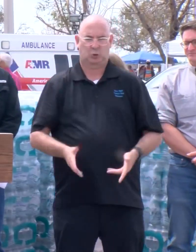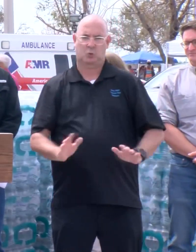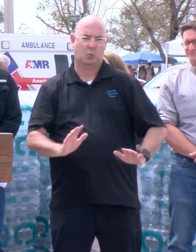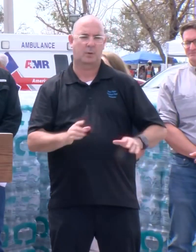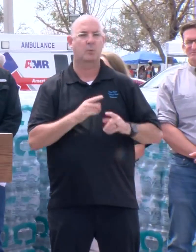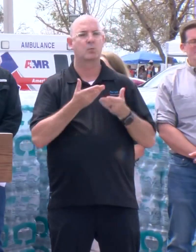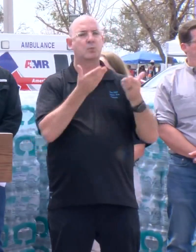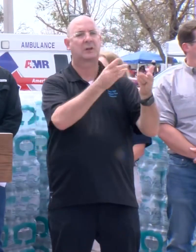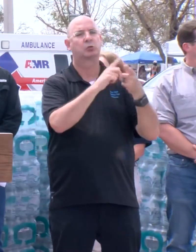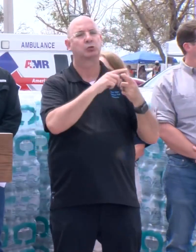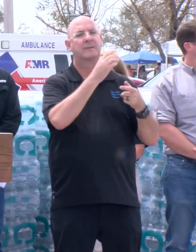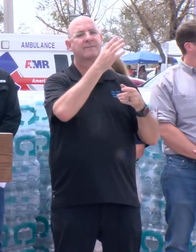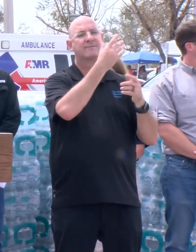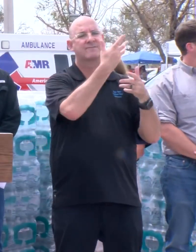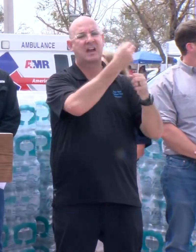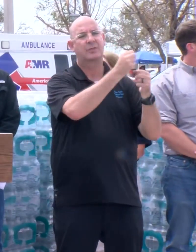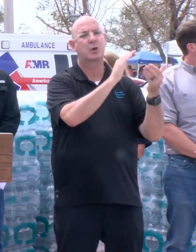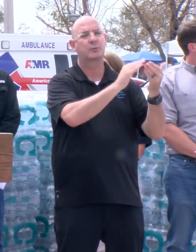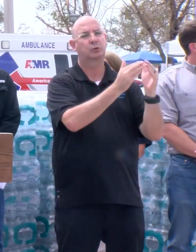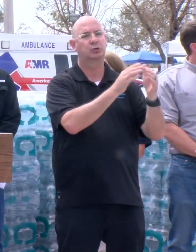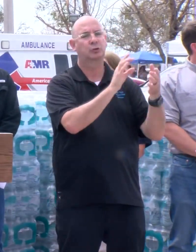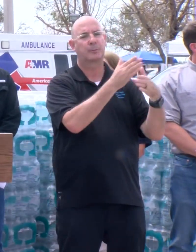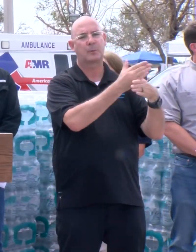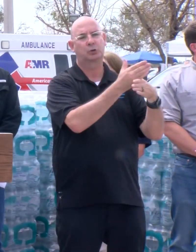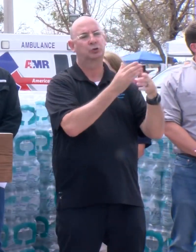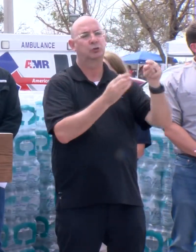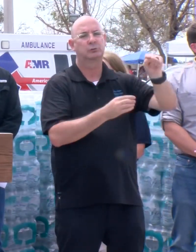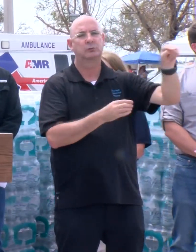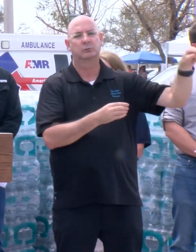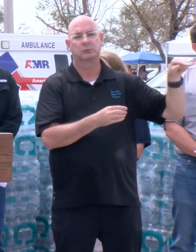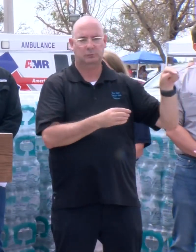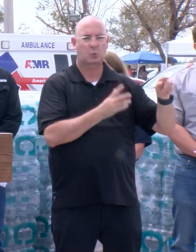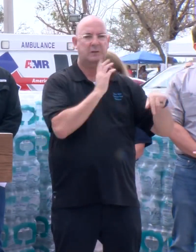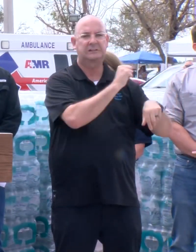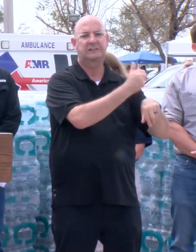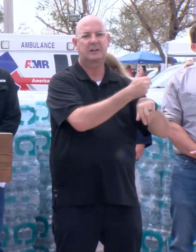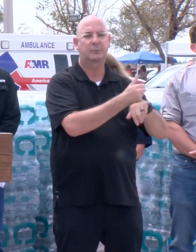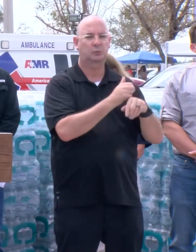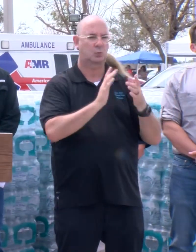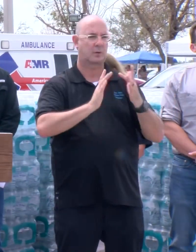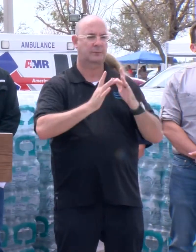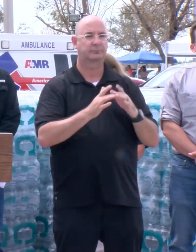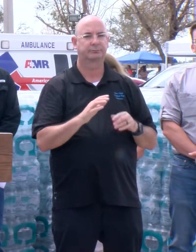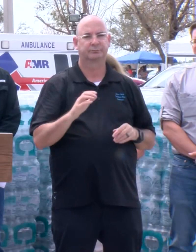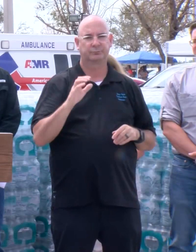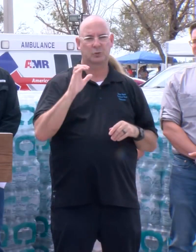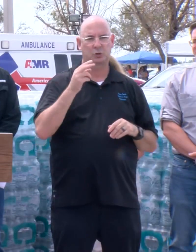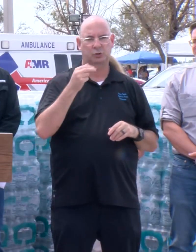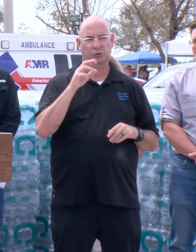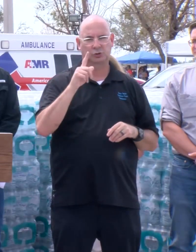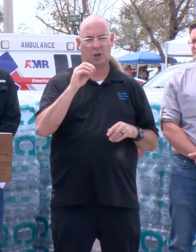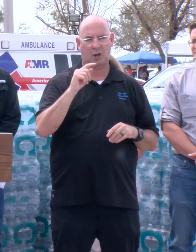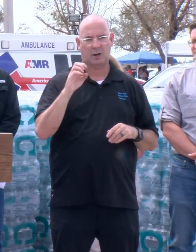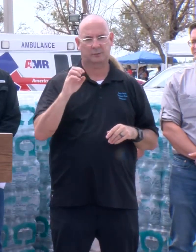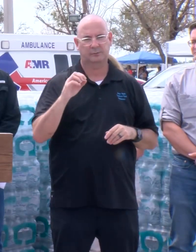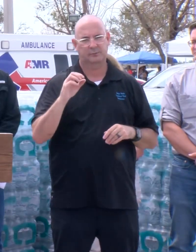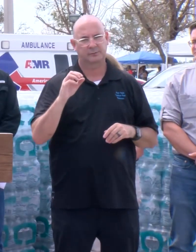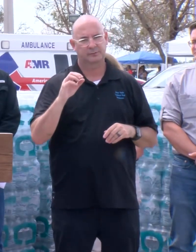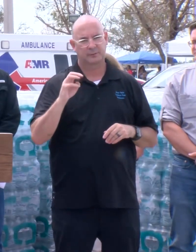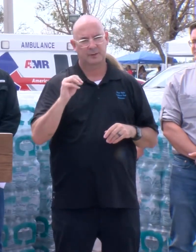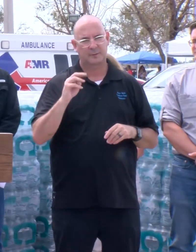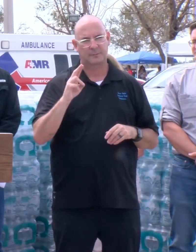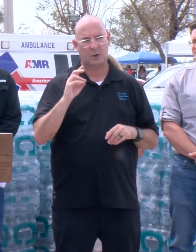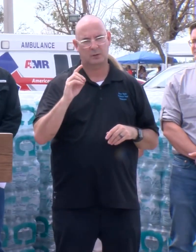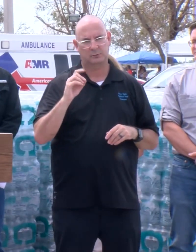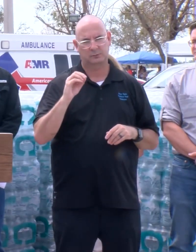partners, and we'll have that on a website very shortly. But I'll tell you, in Charlotte County, Murdoch Baptist Church, and in Lee County, Next Level Church.